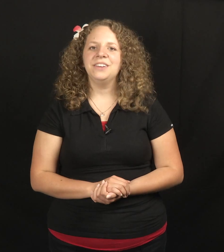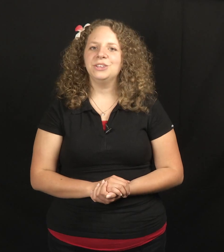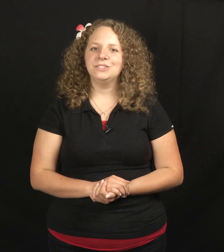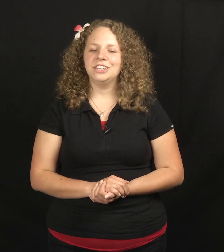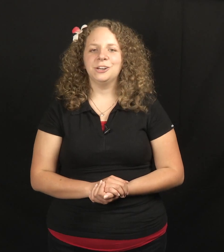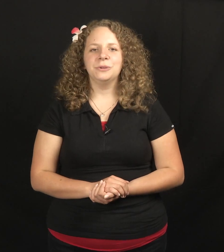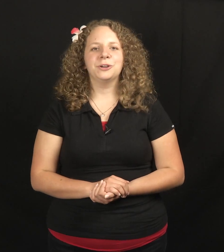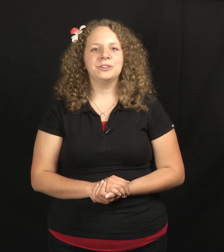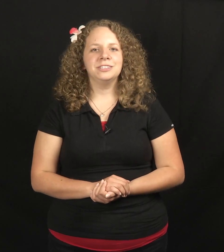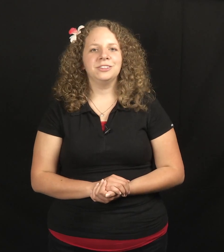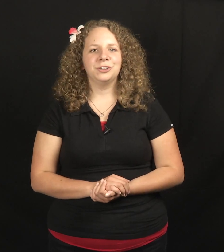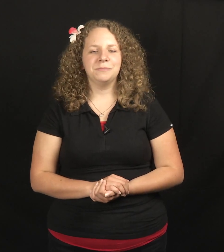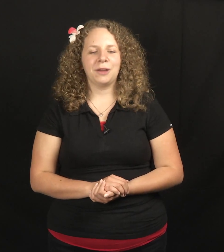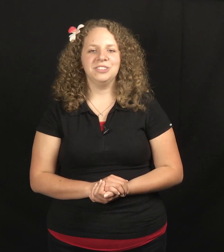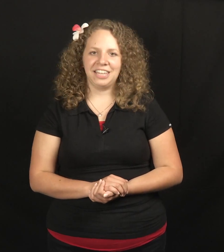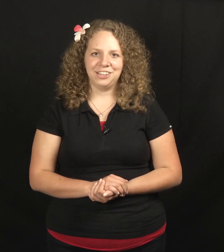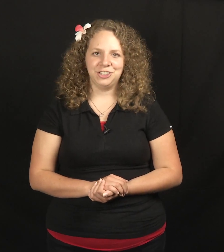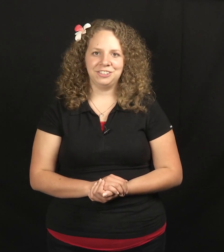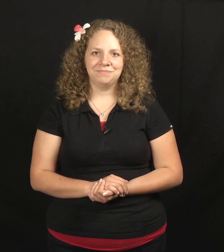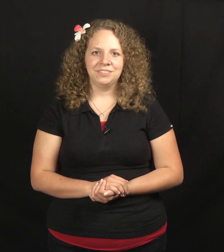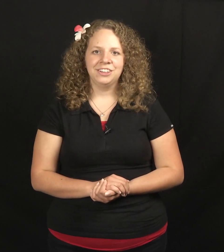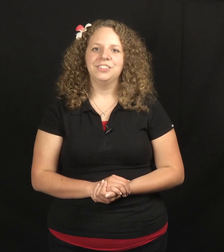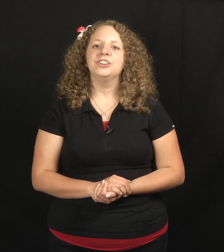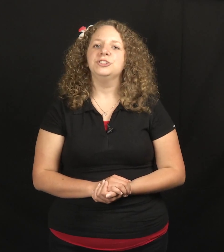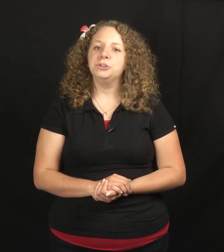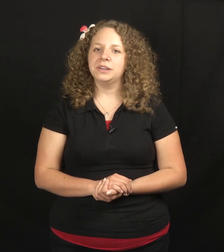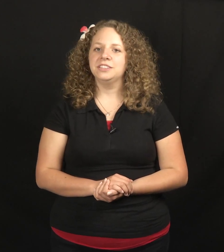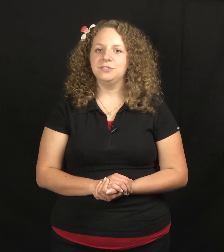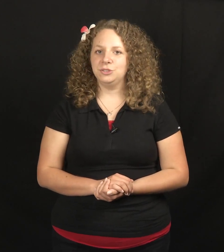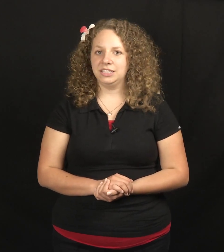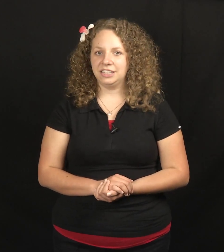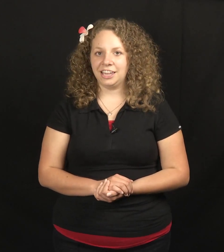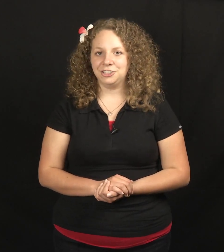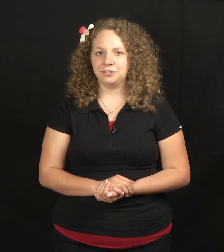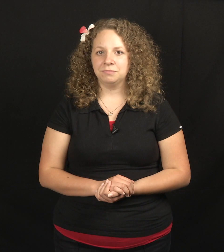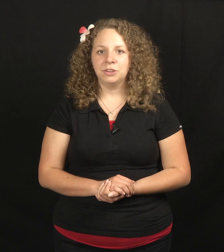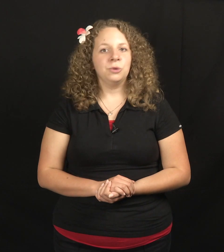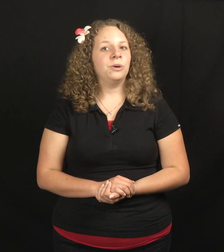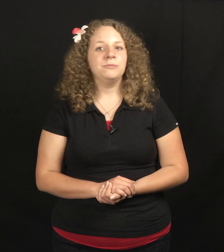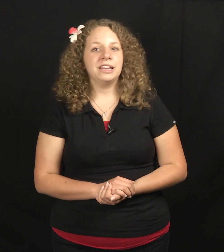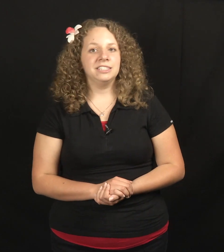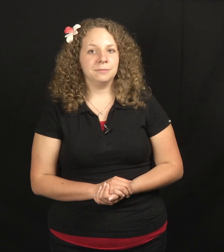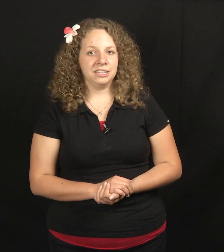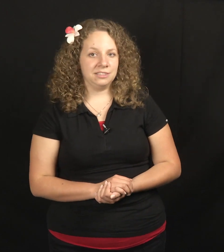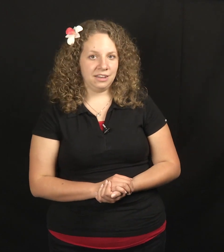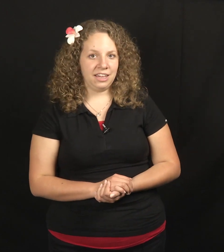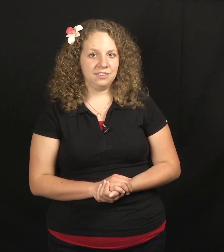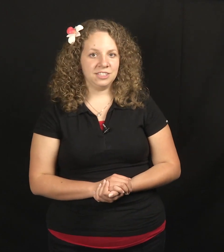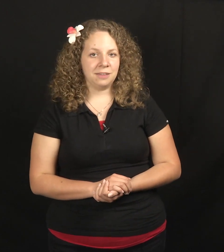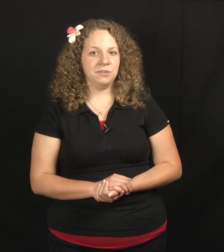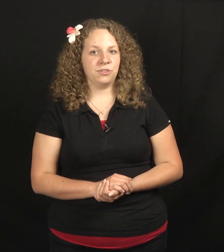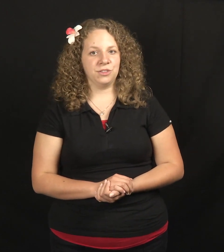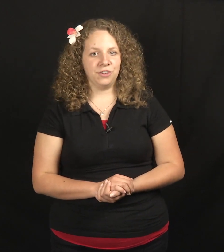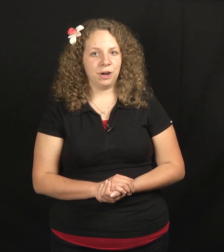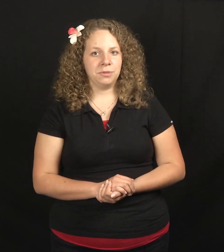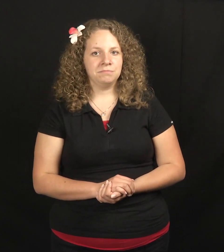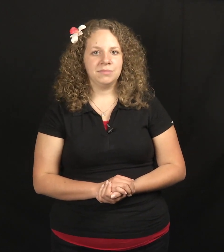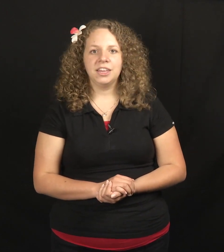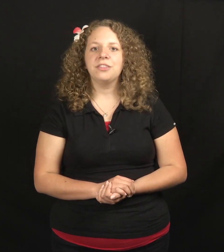In this video, we are going to learn about negation. There are two ways of using negation. One way is to place the negative sign before the verb. The other